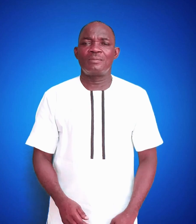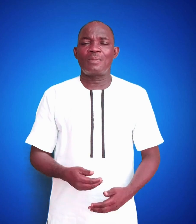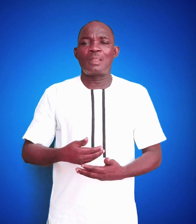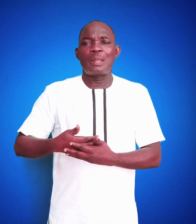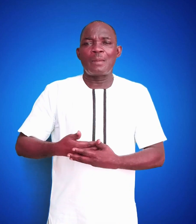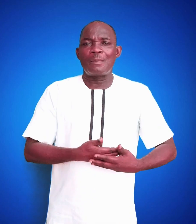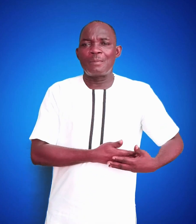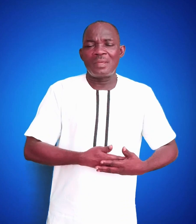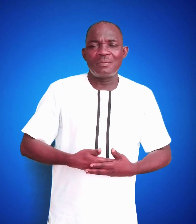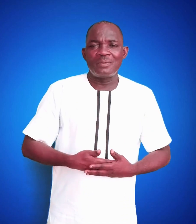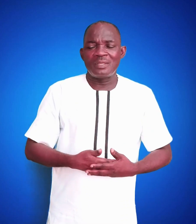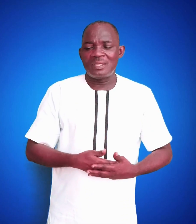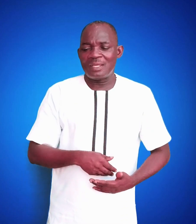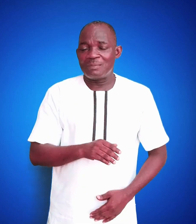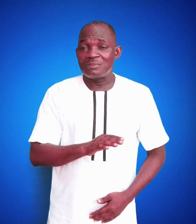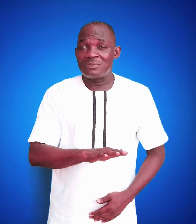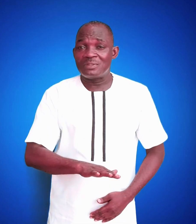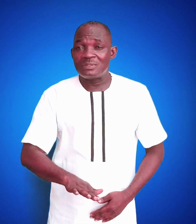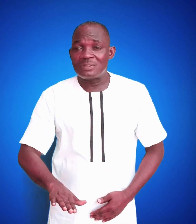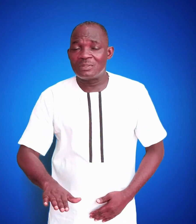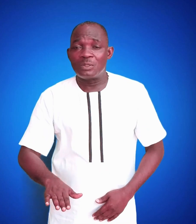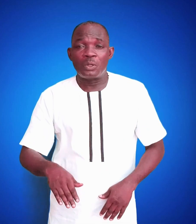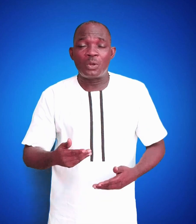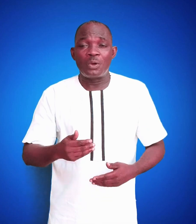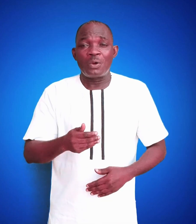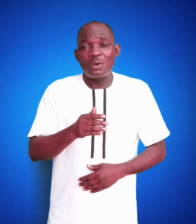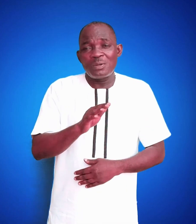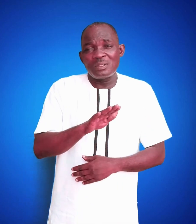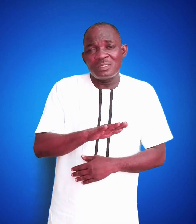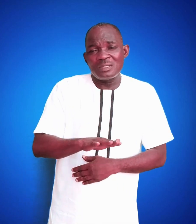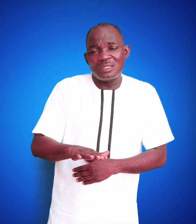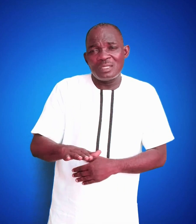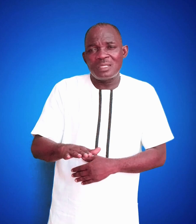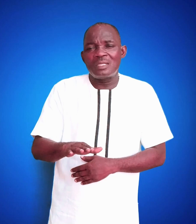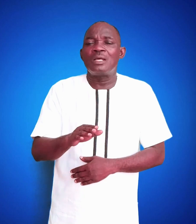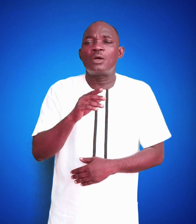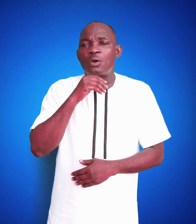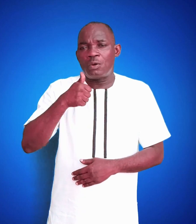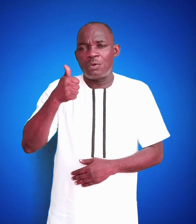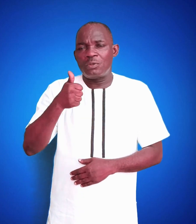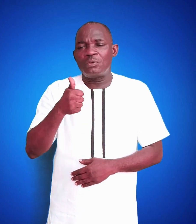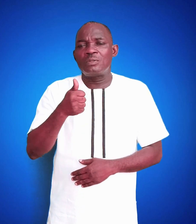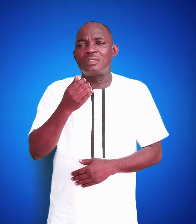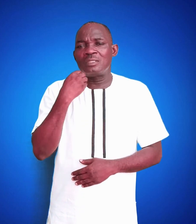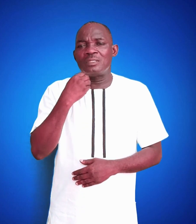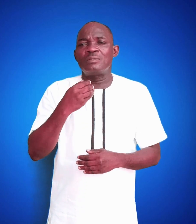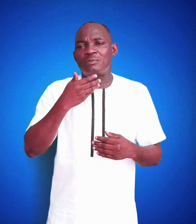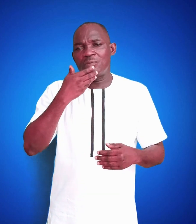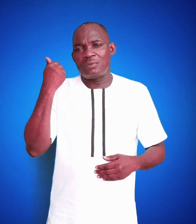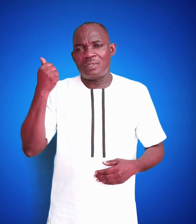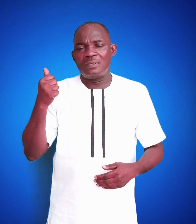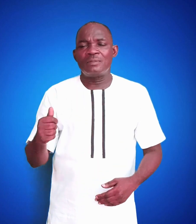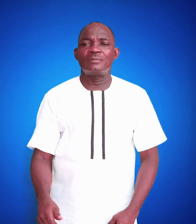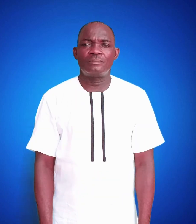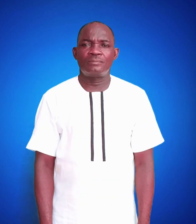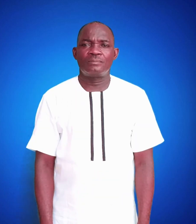Babies and toddlers or children and adults.